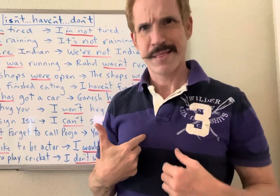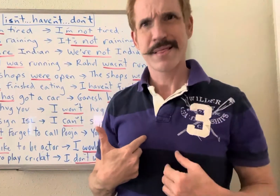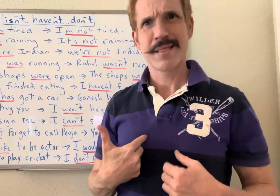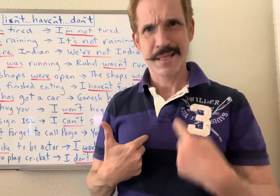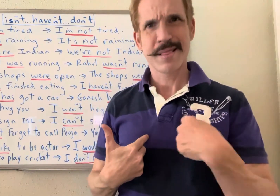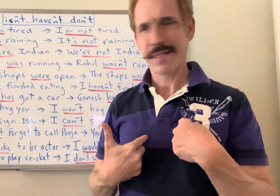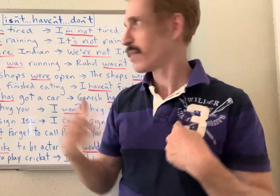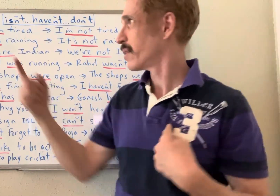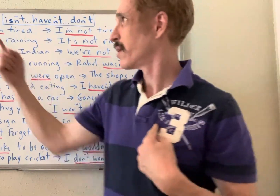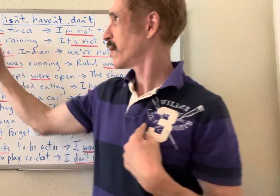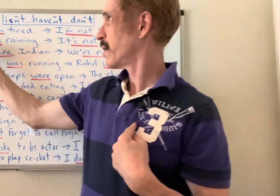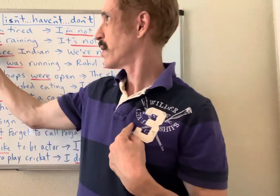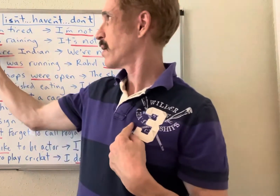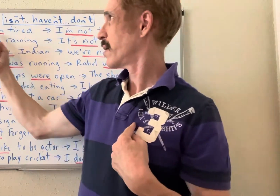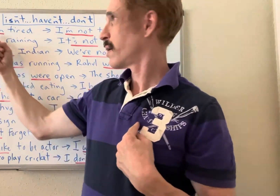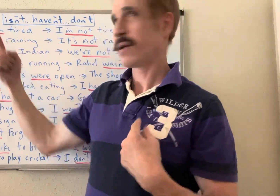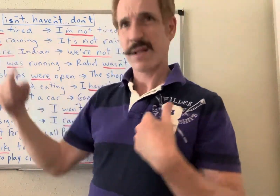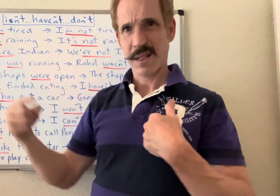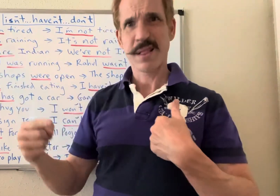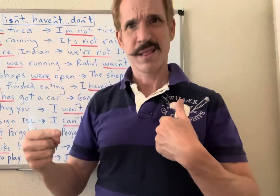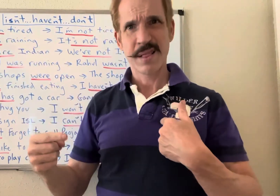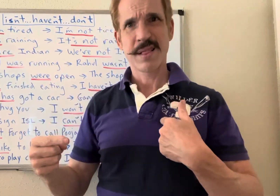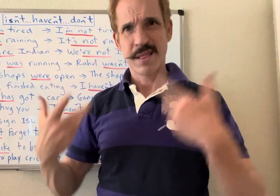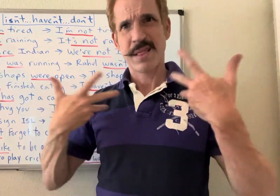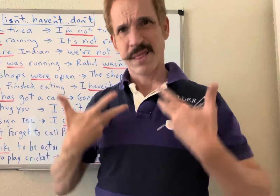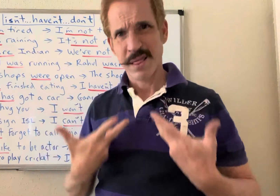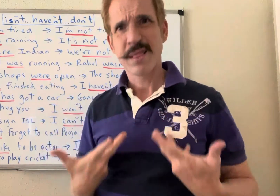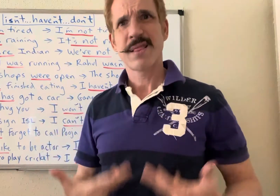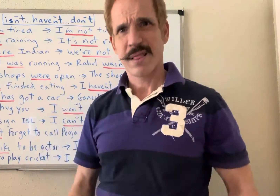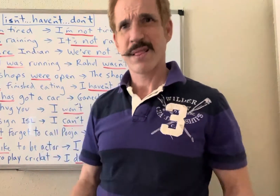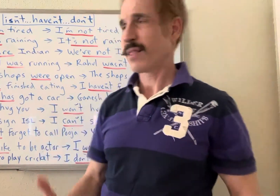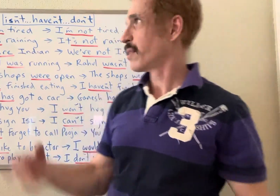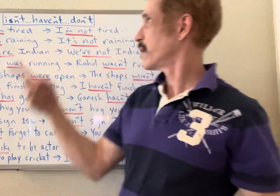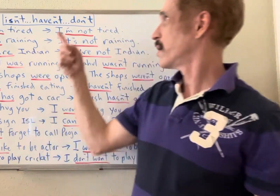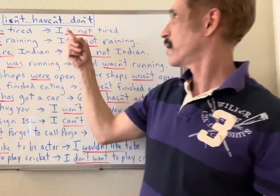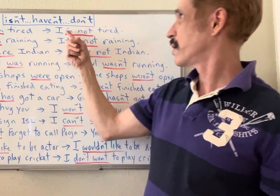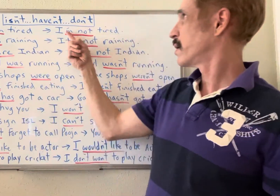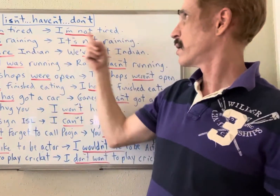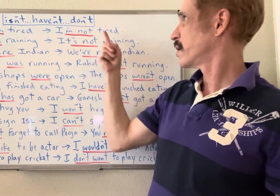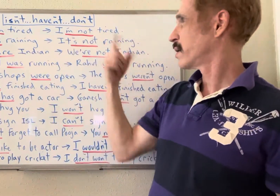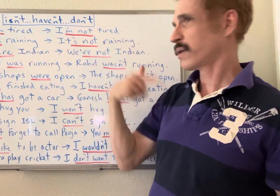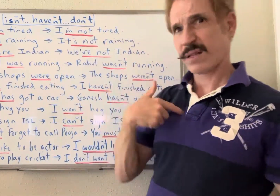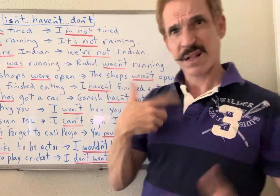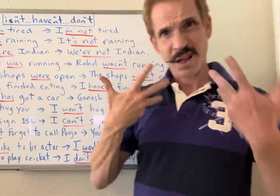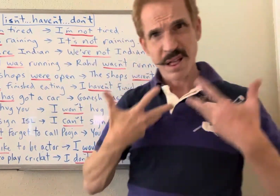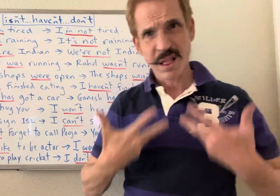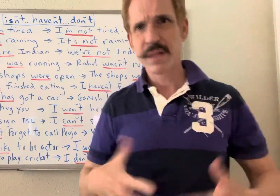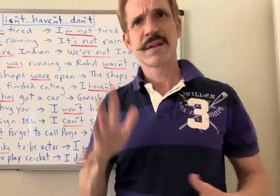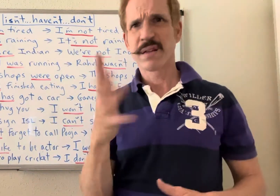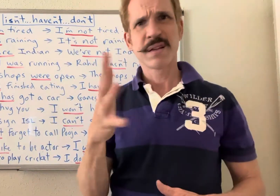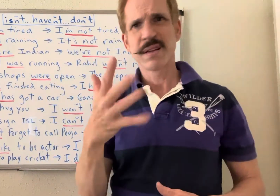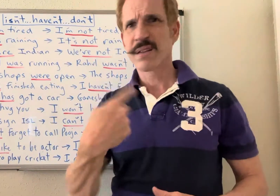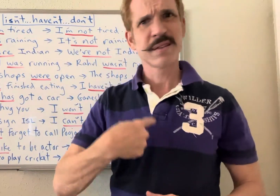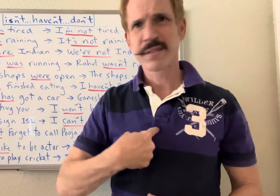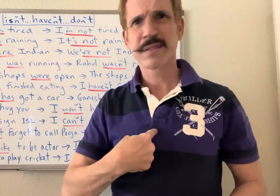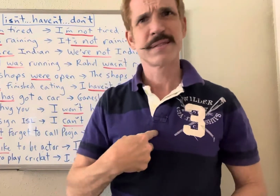can only say what the employer is reporting. So that's one thing I look at. The next thing I look at is I look at box